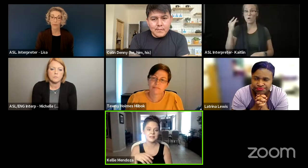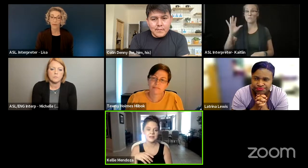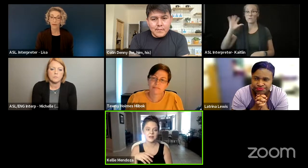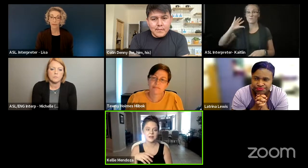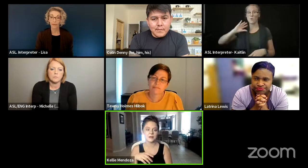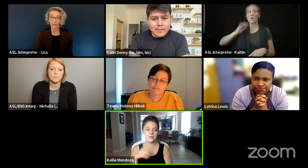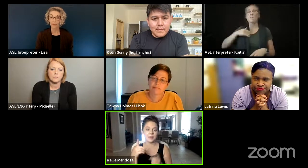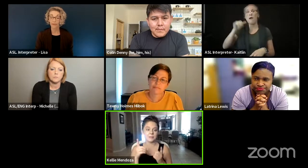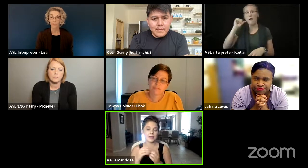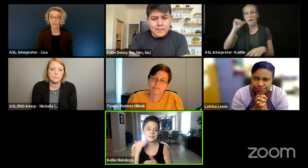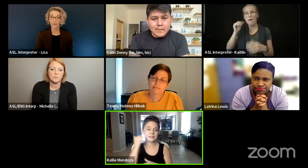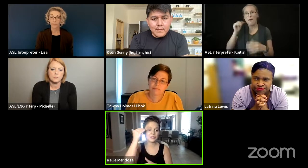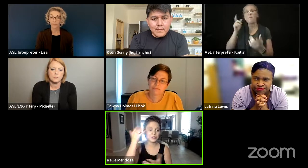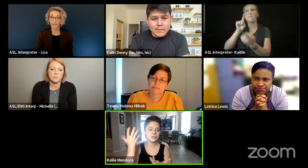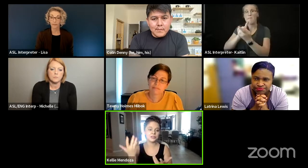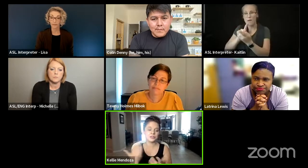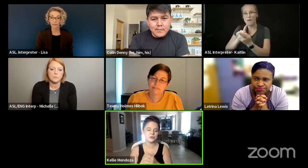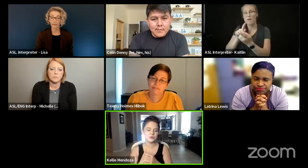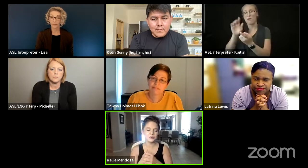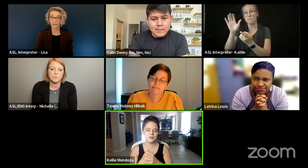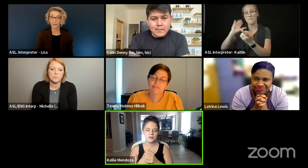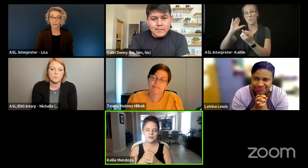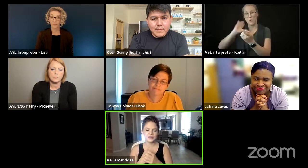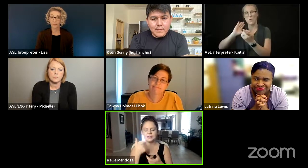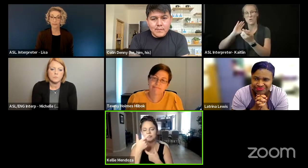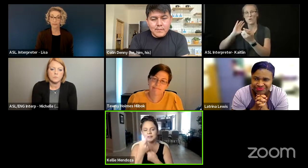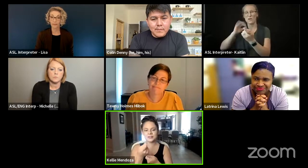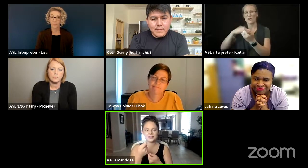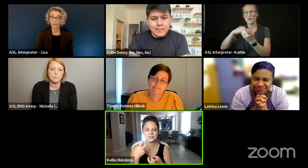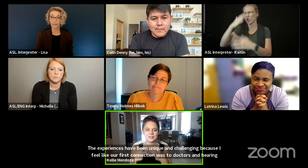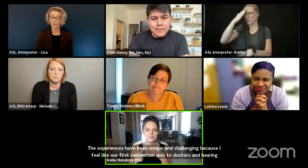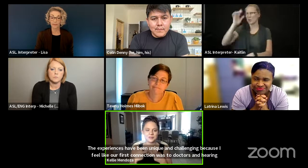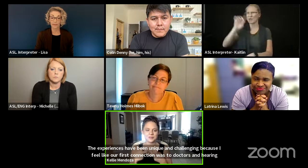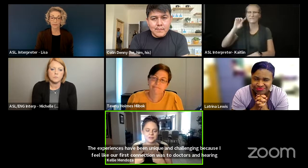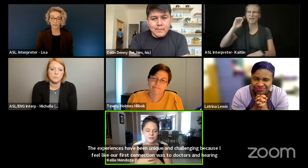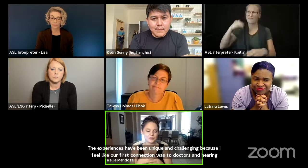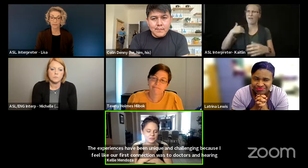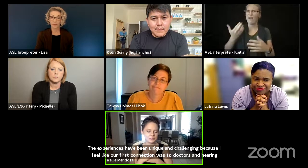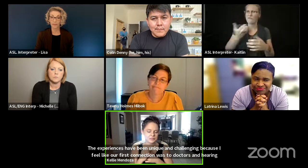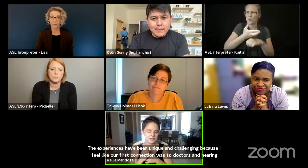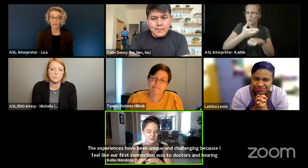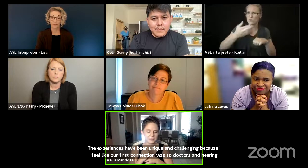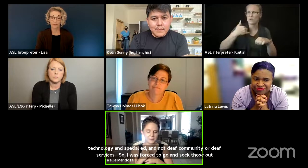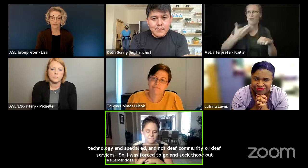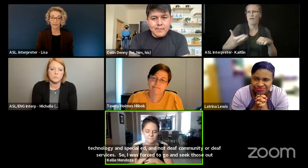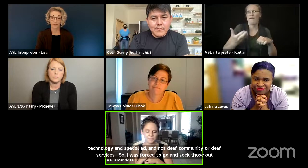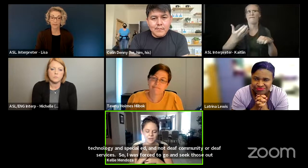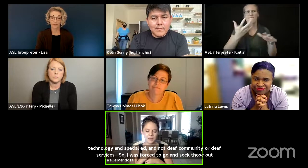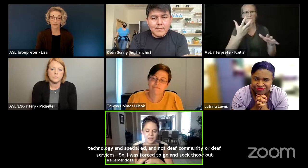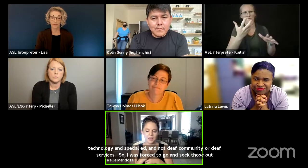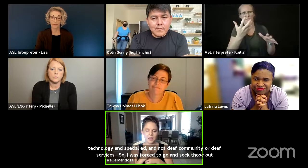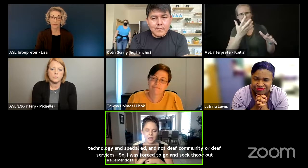aunt that I met as an adult. So it's been interesting. It's been difficult.